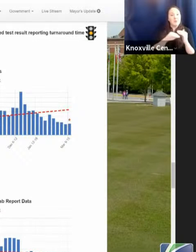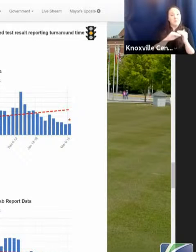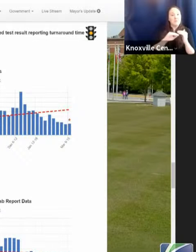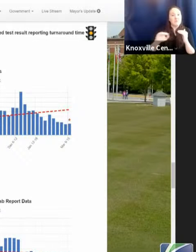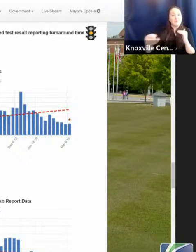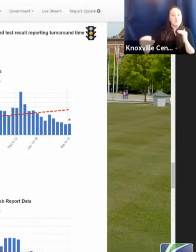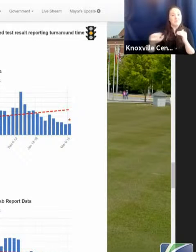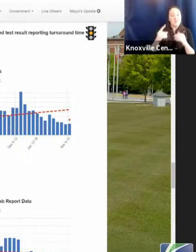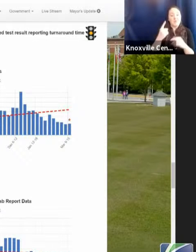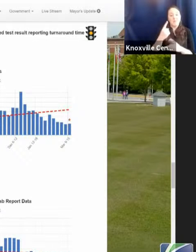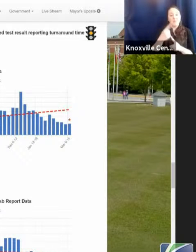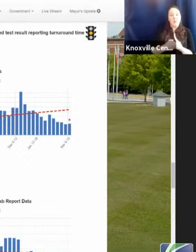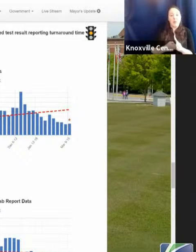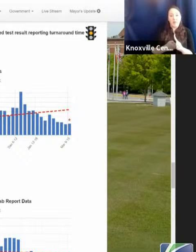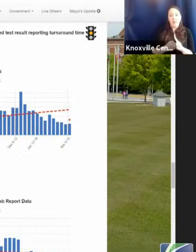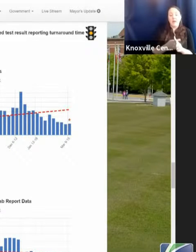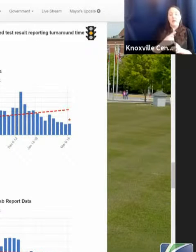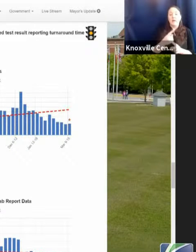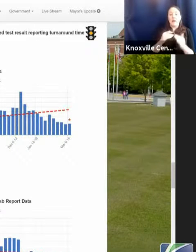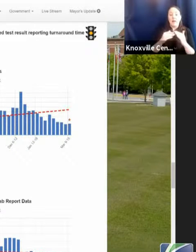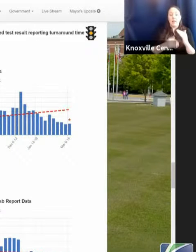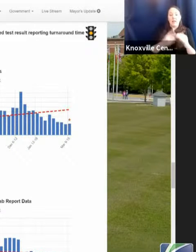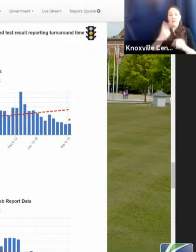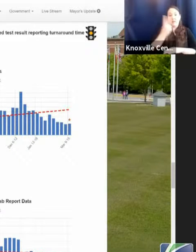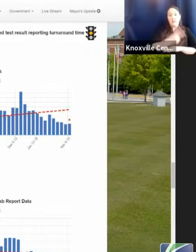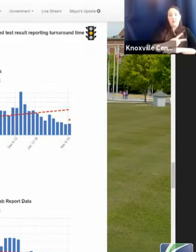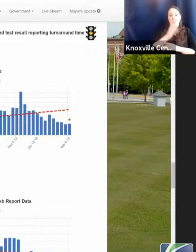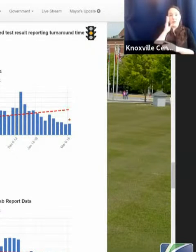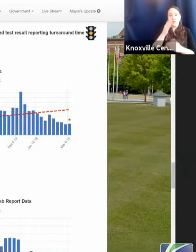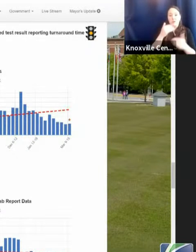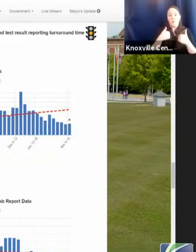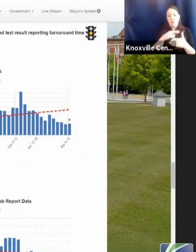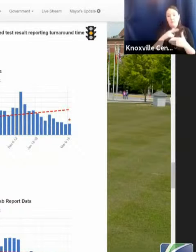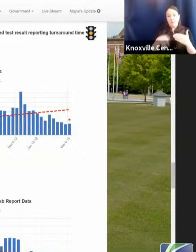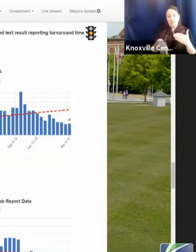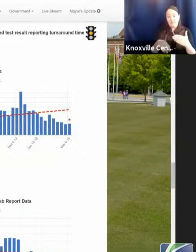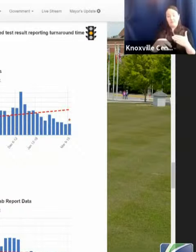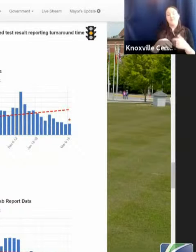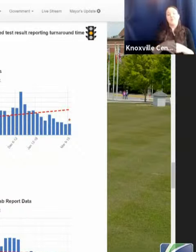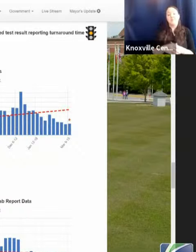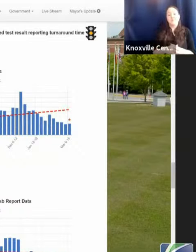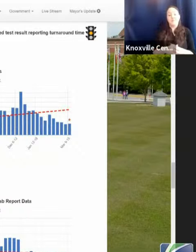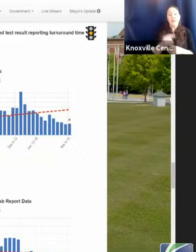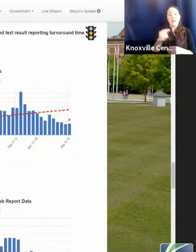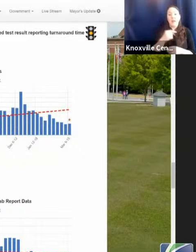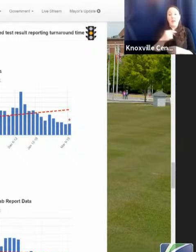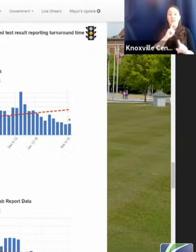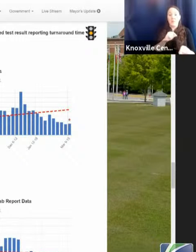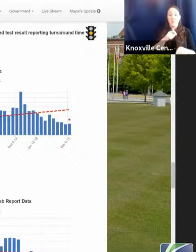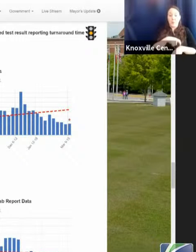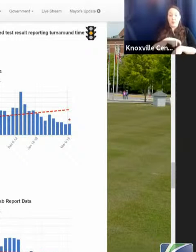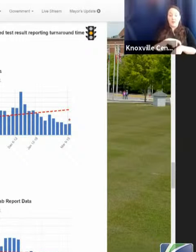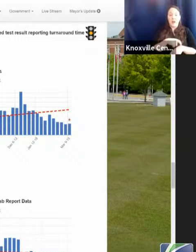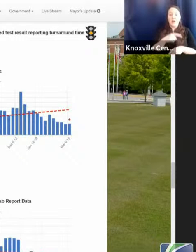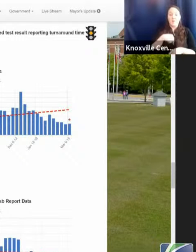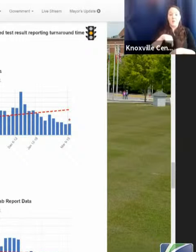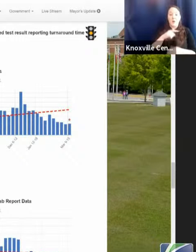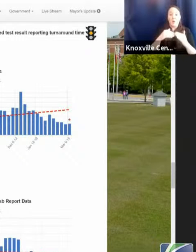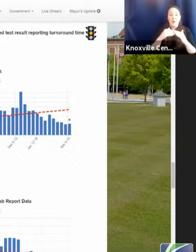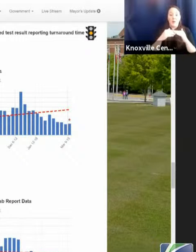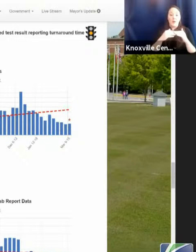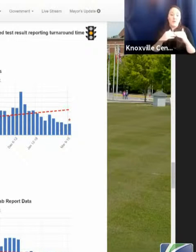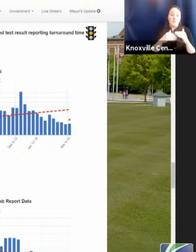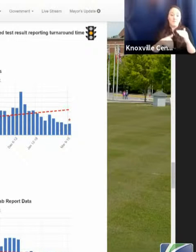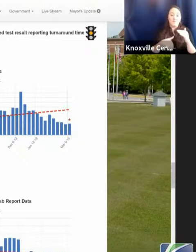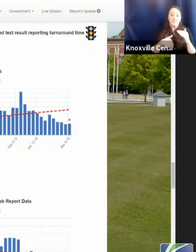month at less than 2 days for the community. For this reporting period, we are sitting at under day